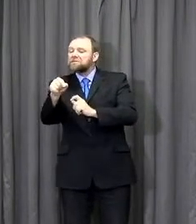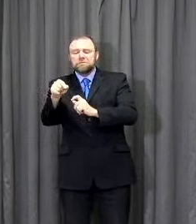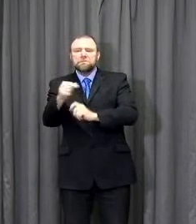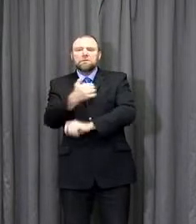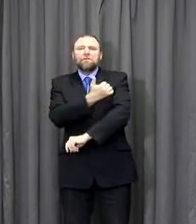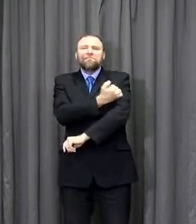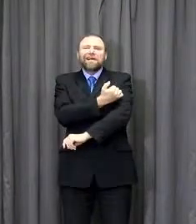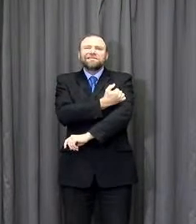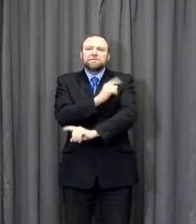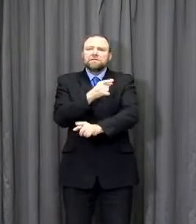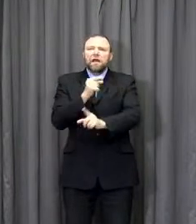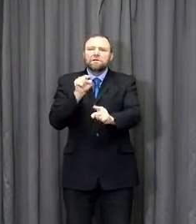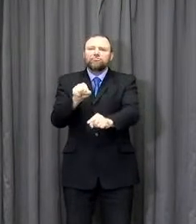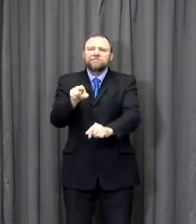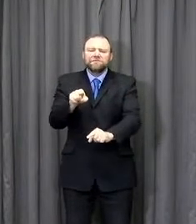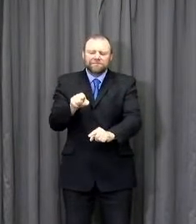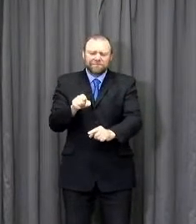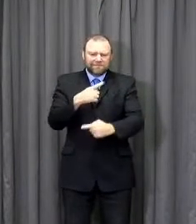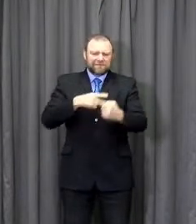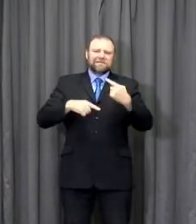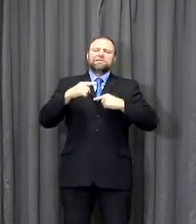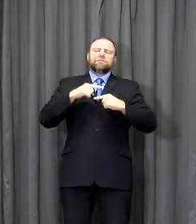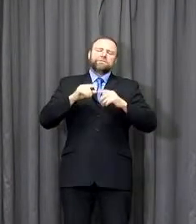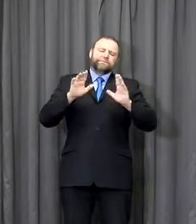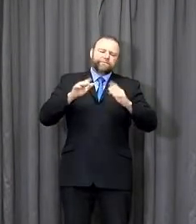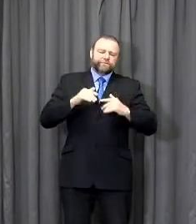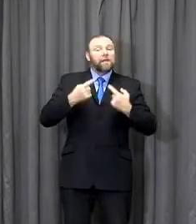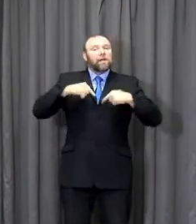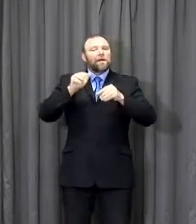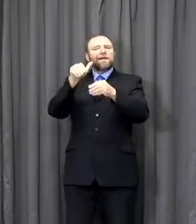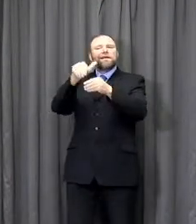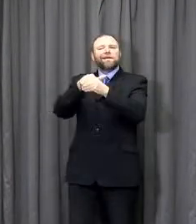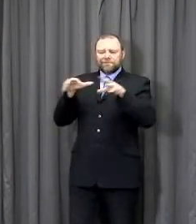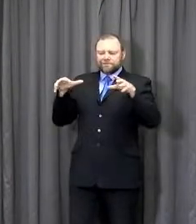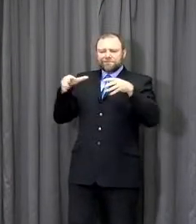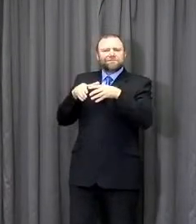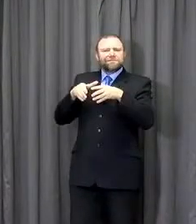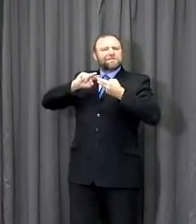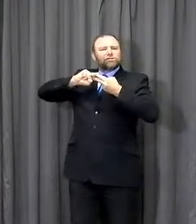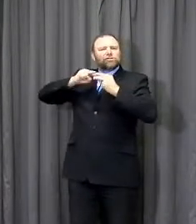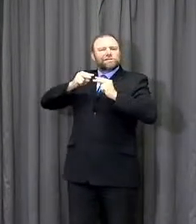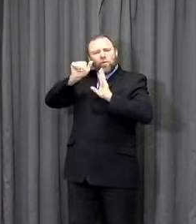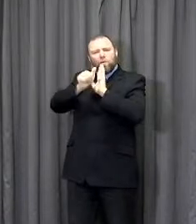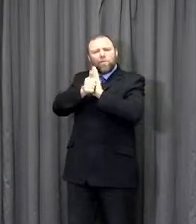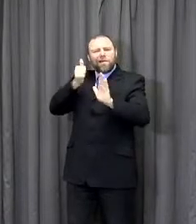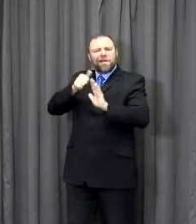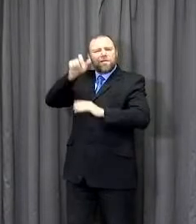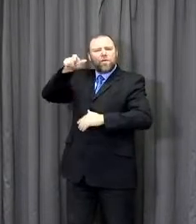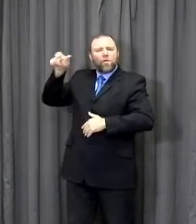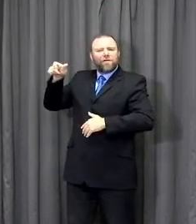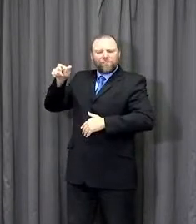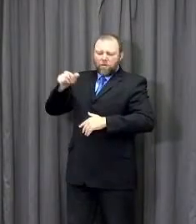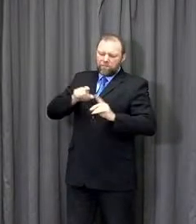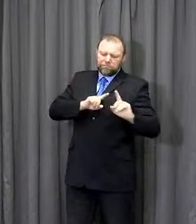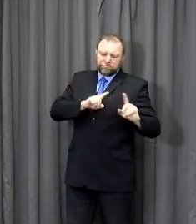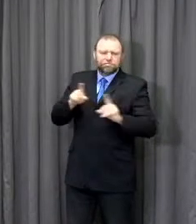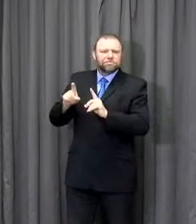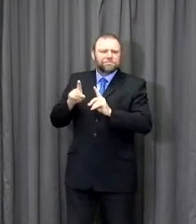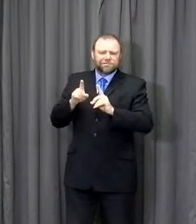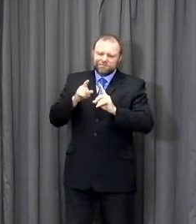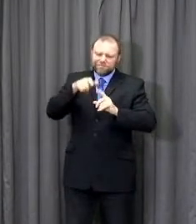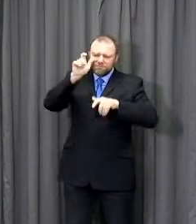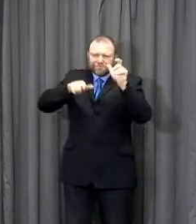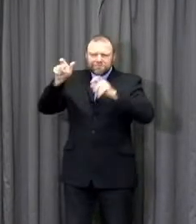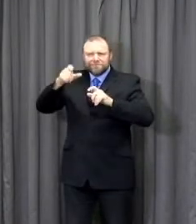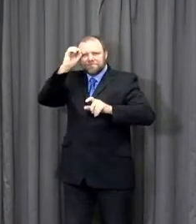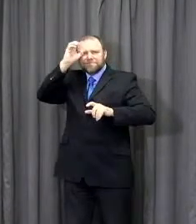we began. We're an active member of a consortium of genomic experts from public health agencies and academics across the